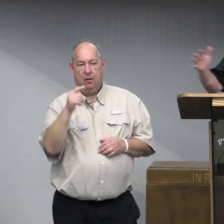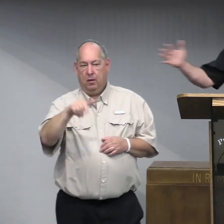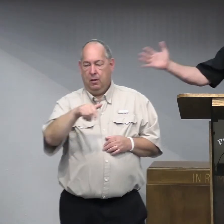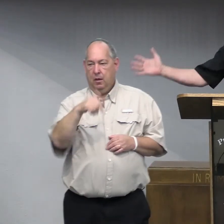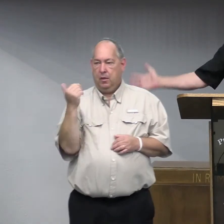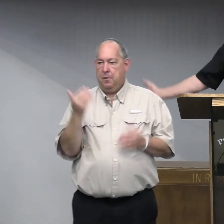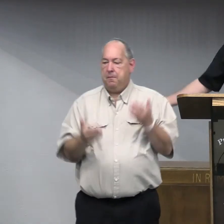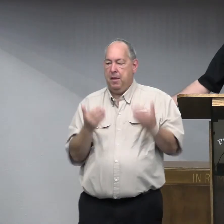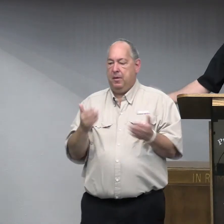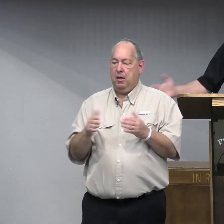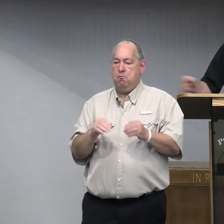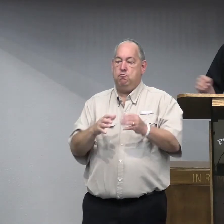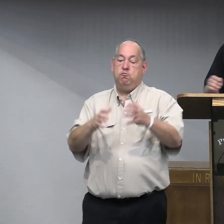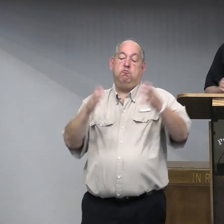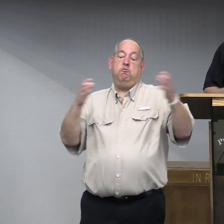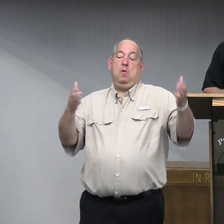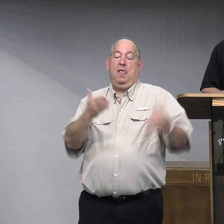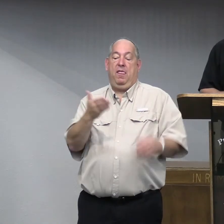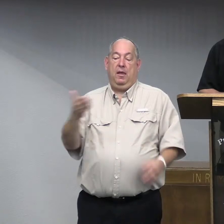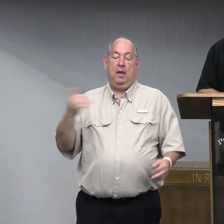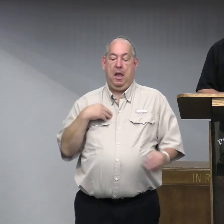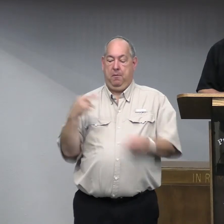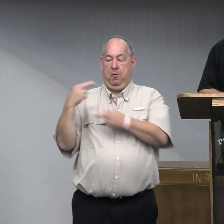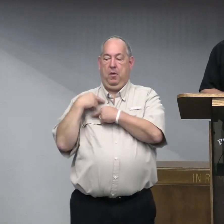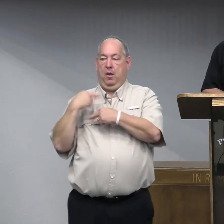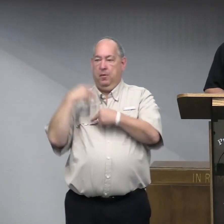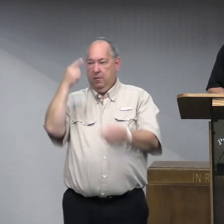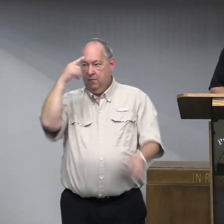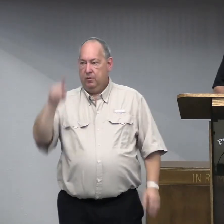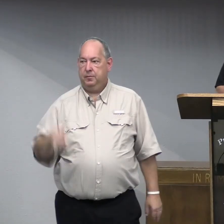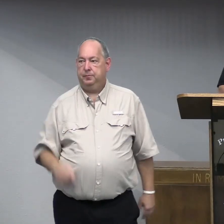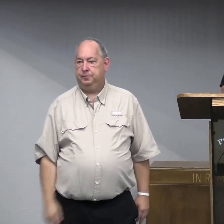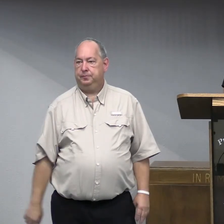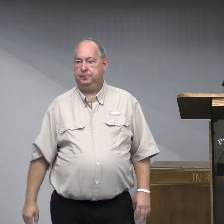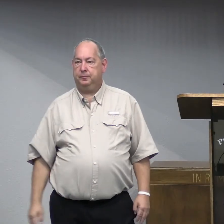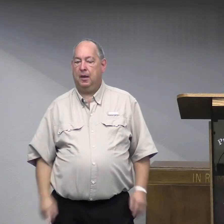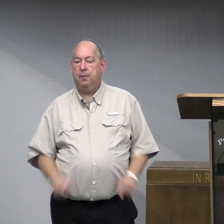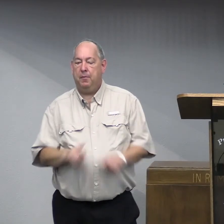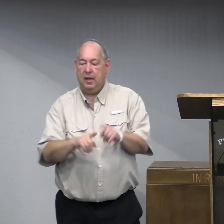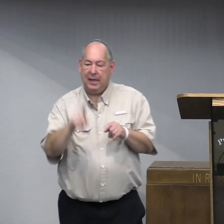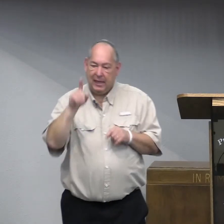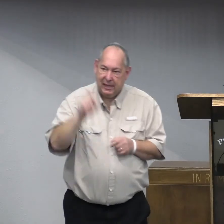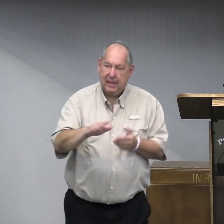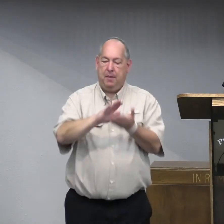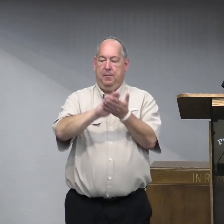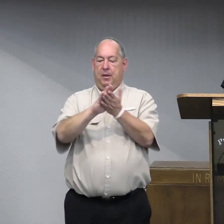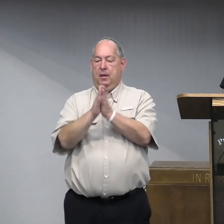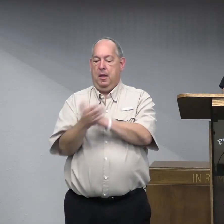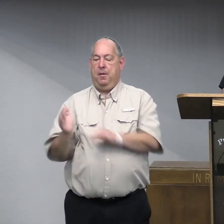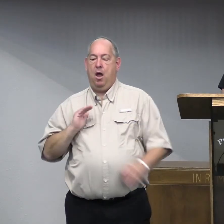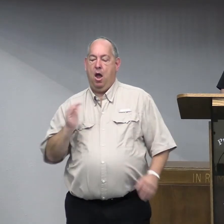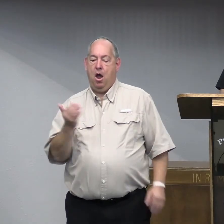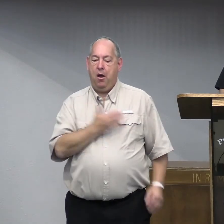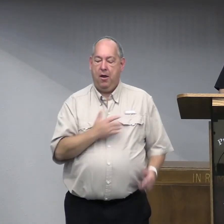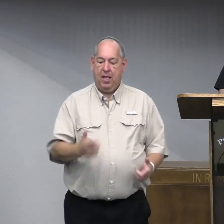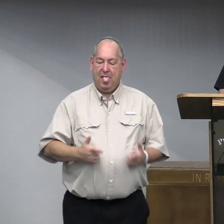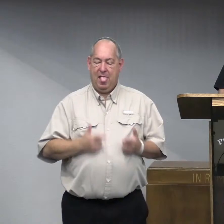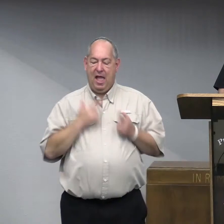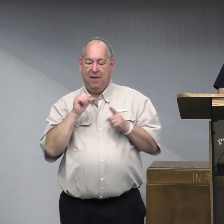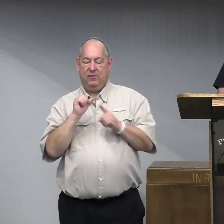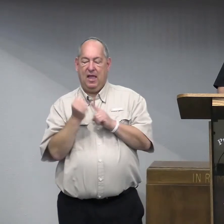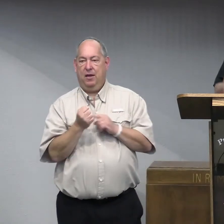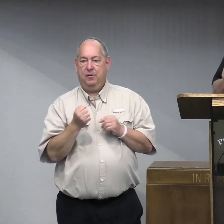others, it might be a whole lot of things that I'm responsible for. But it must become our lifestyle,